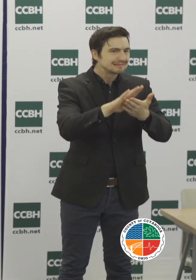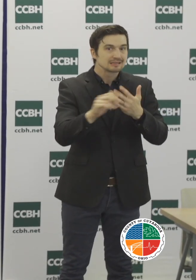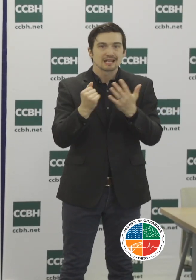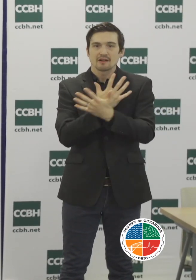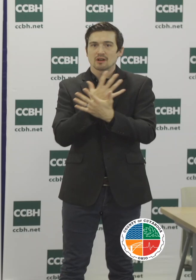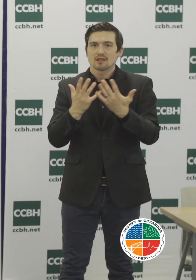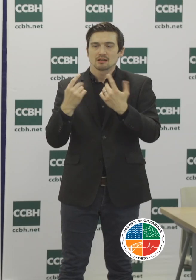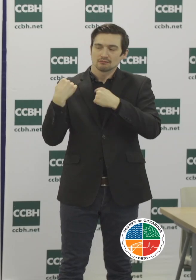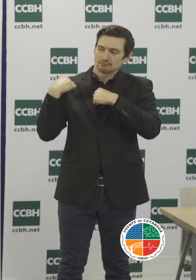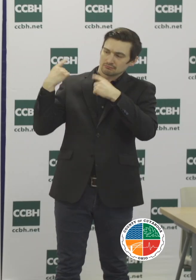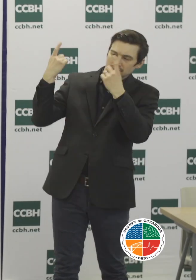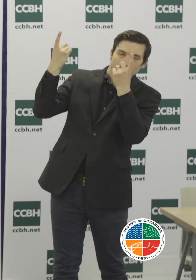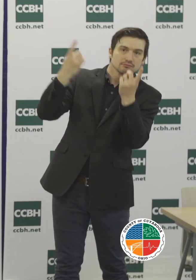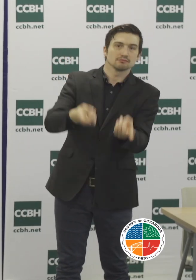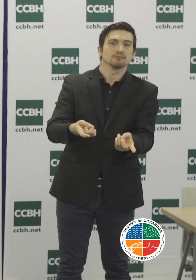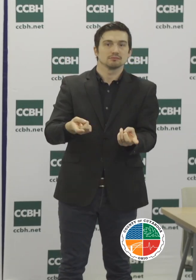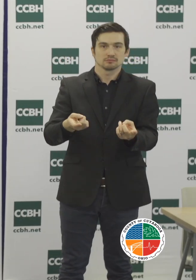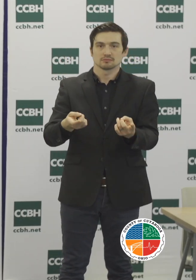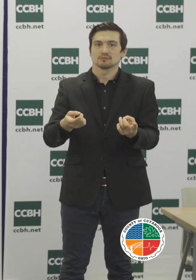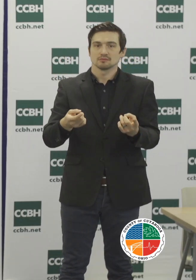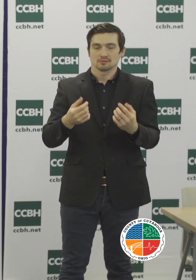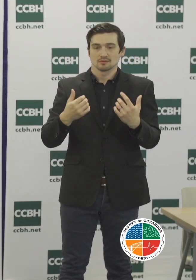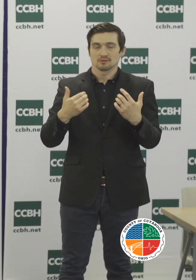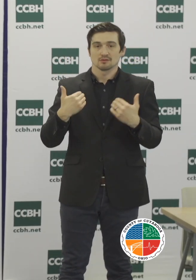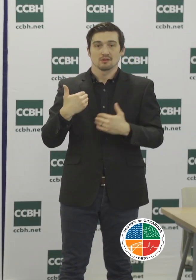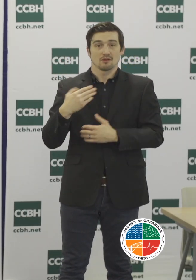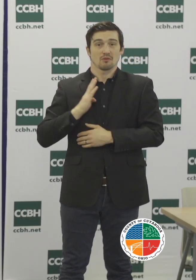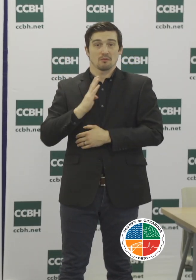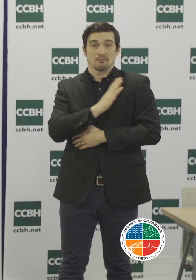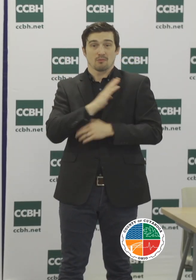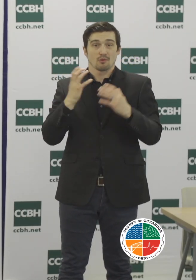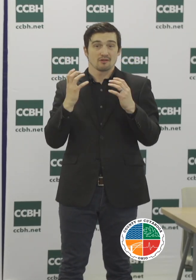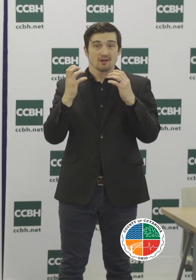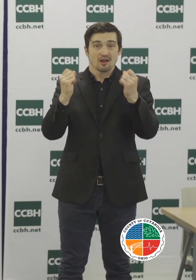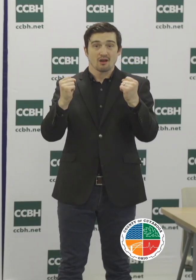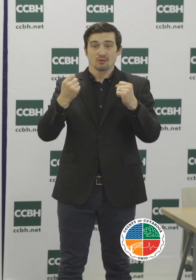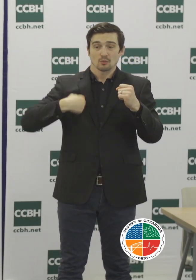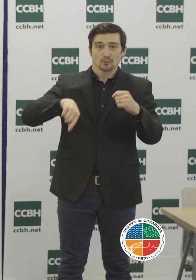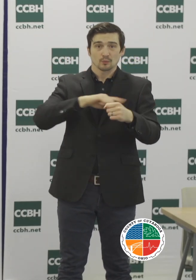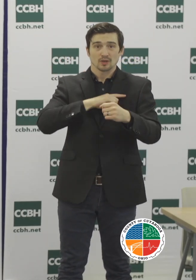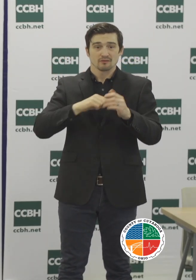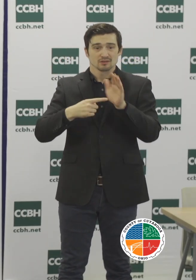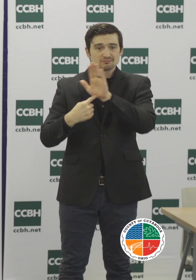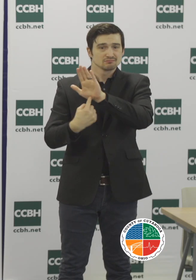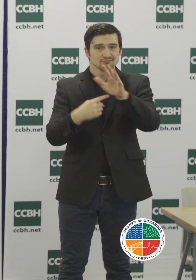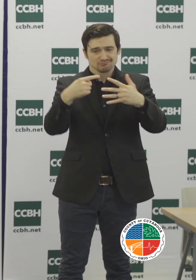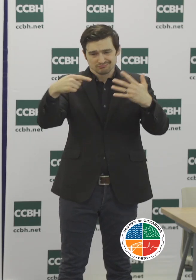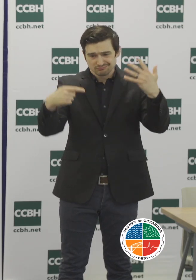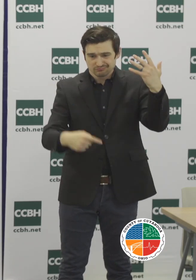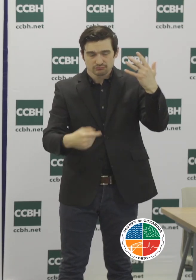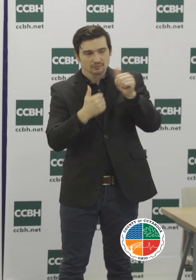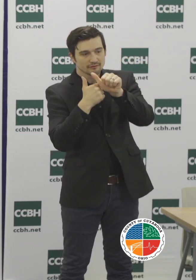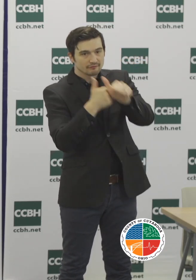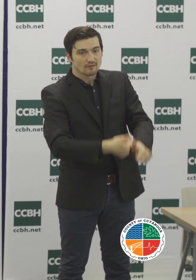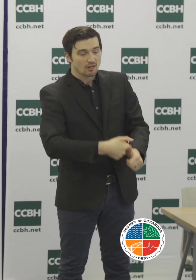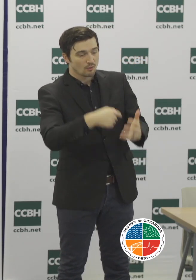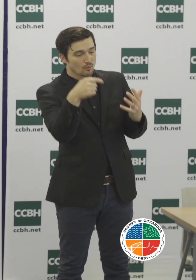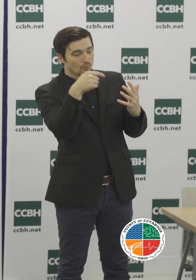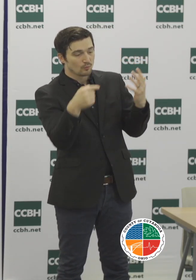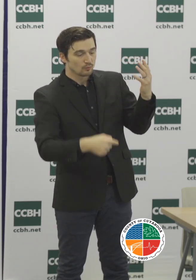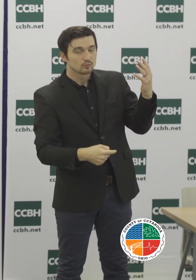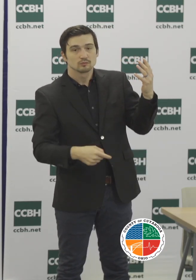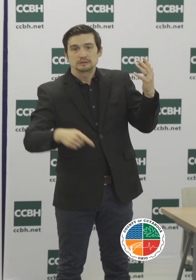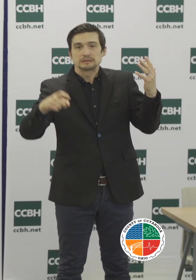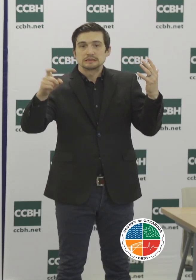that we've been talking about that this Board of Health has put out as guidance. It's very, very important. If we don't follow these